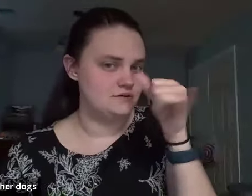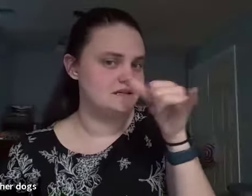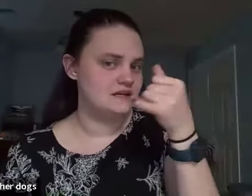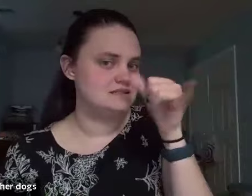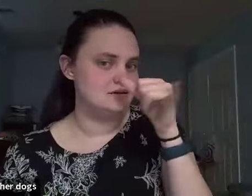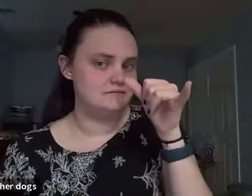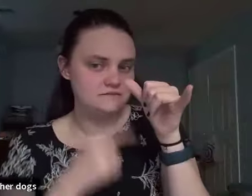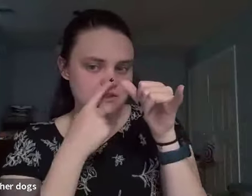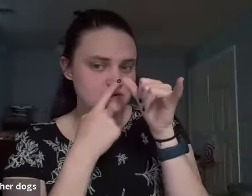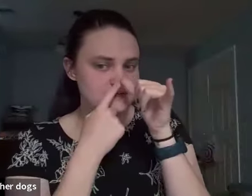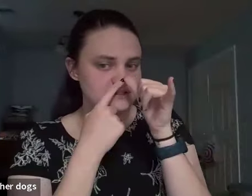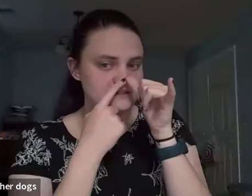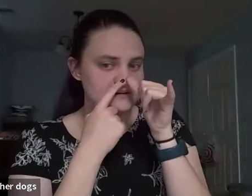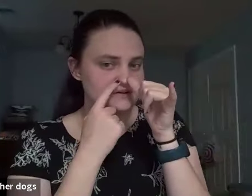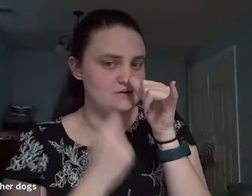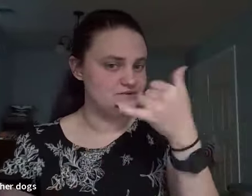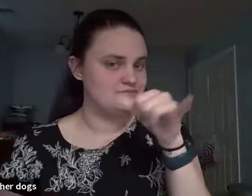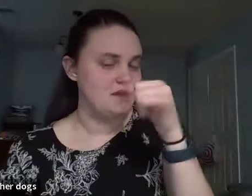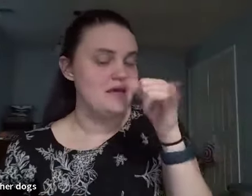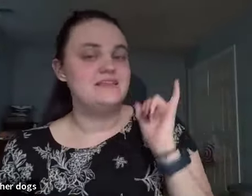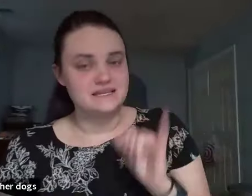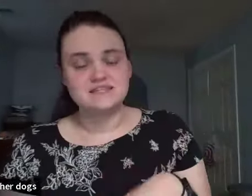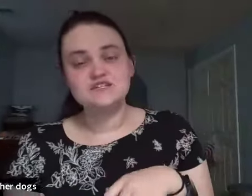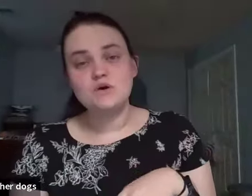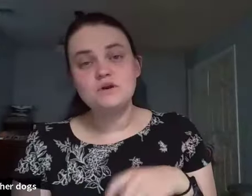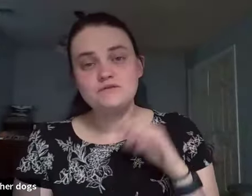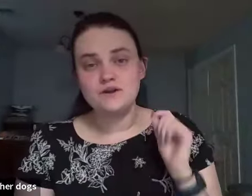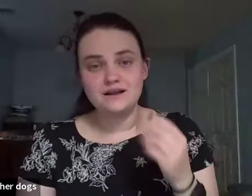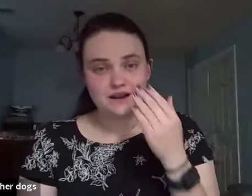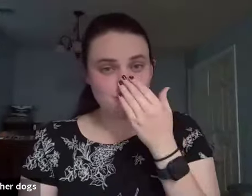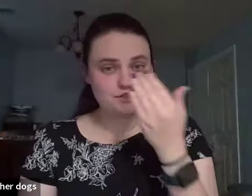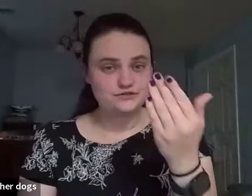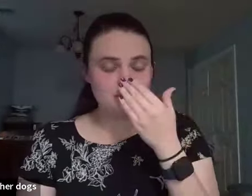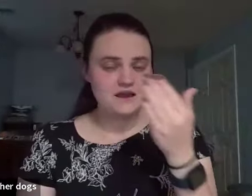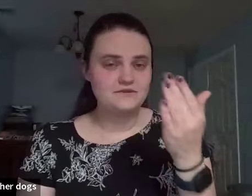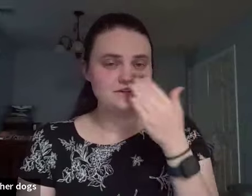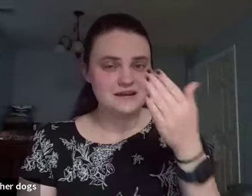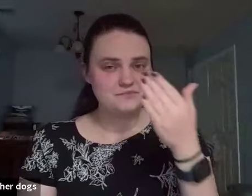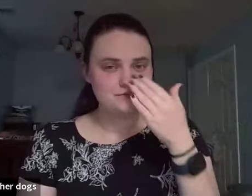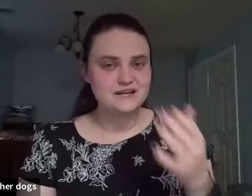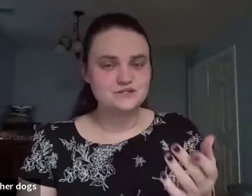nose again, still. You do want to make sure you're still on your nose. Yes, this is one where if you're not careful or you don't have good depth